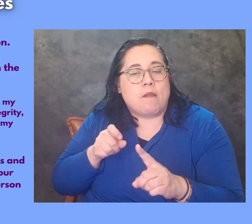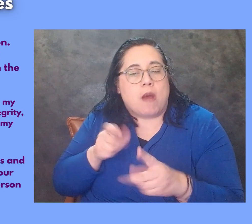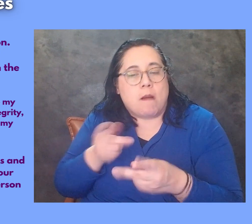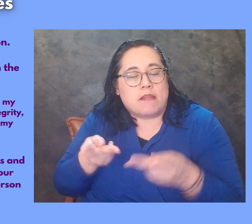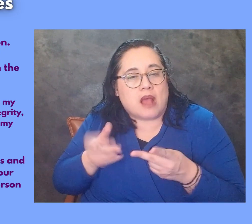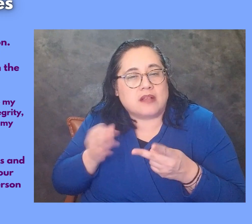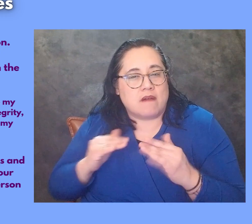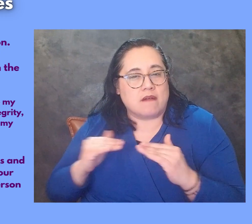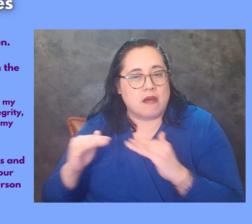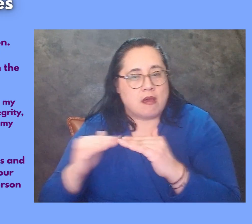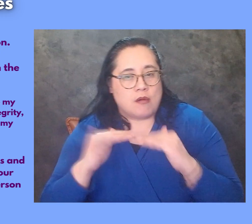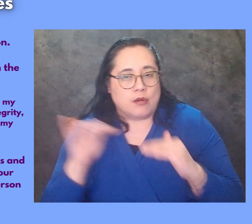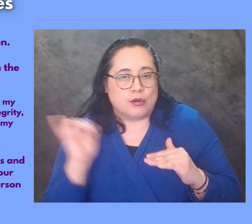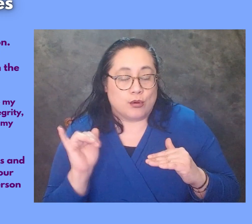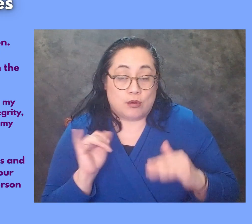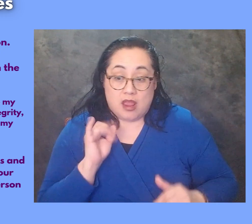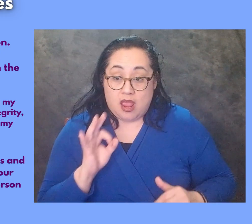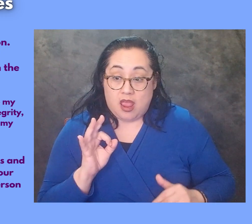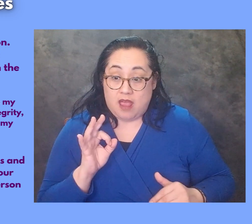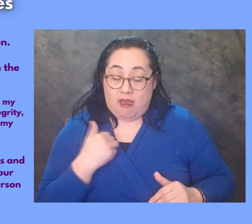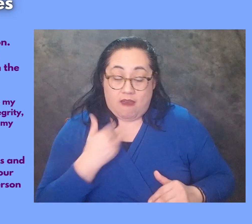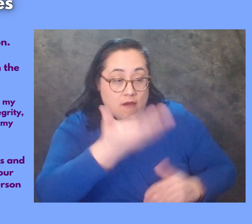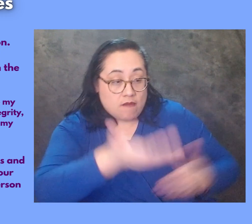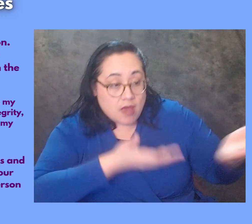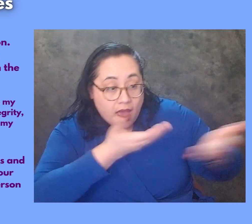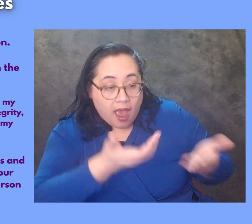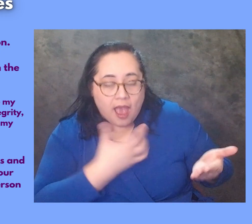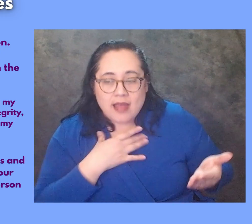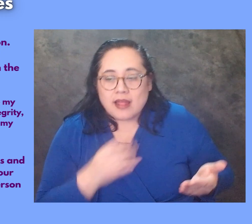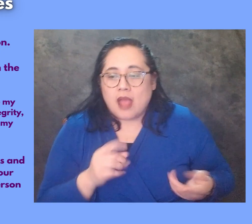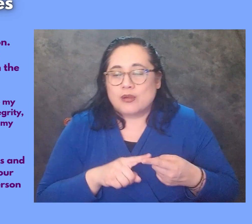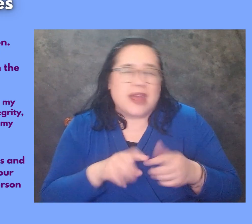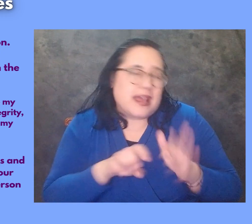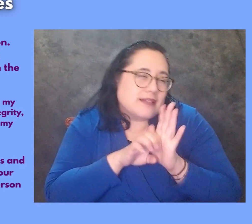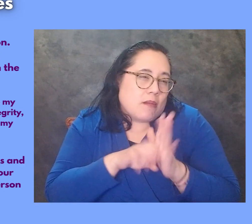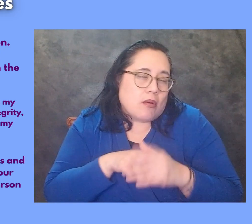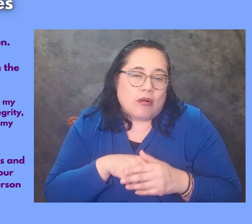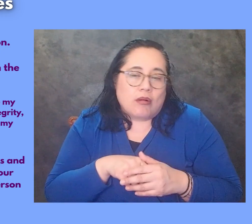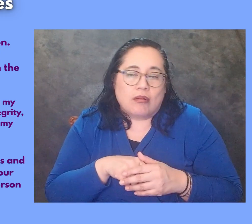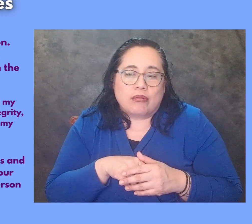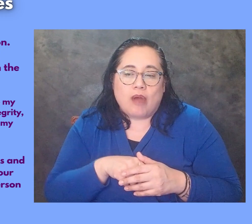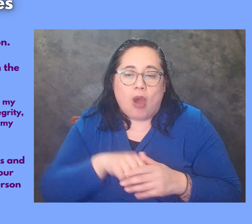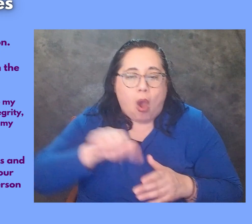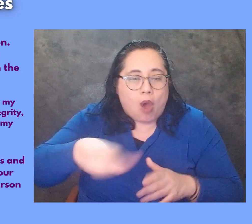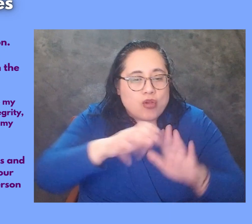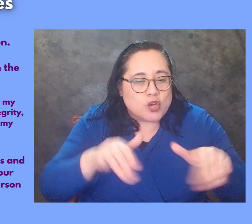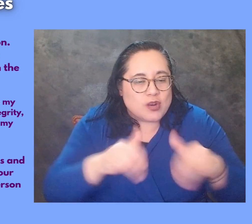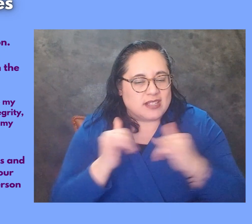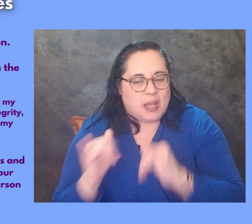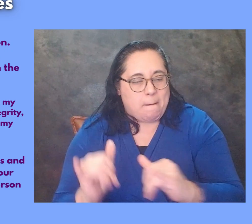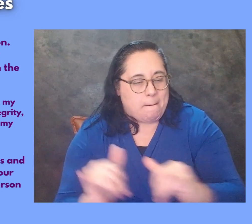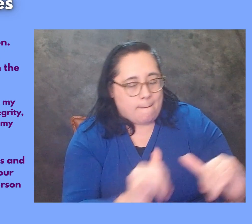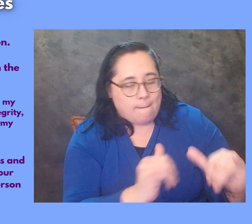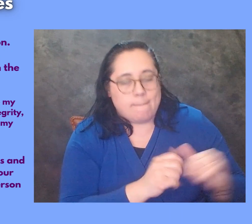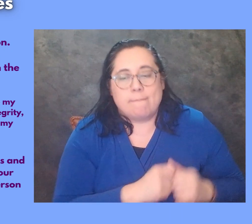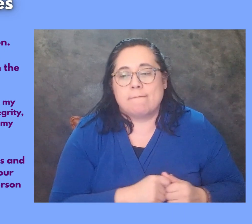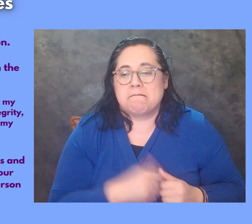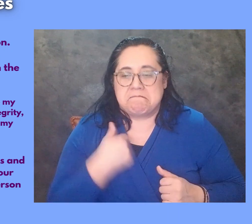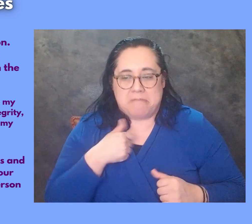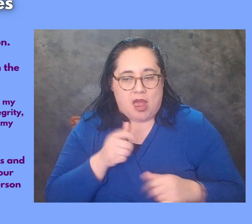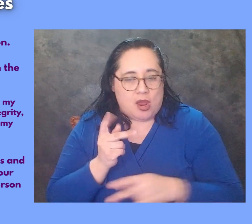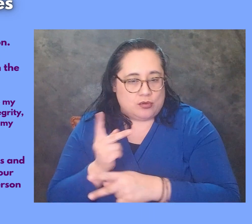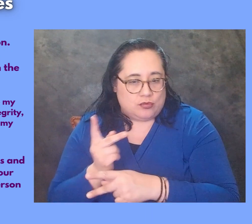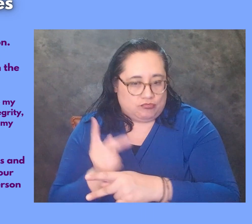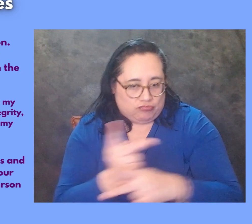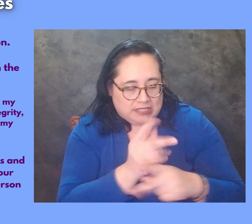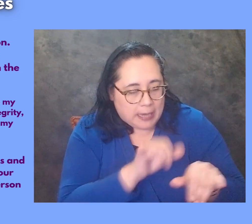How I work from a place of fairness as well. For example, like if we have children